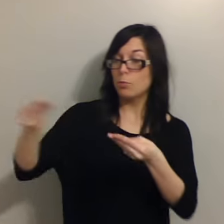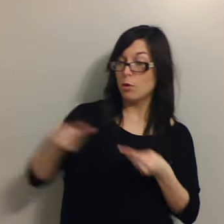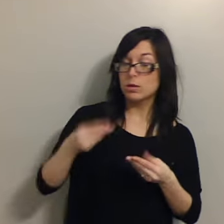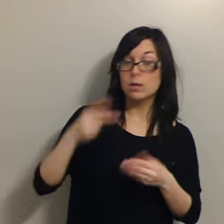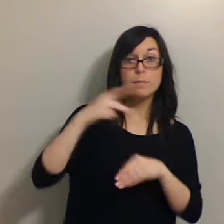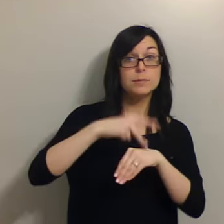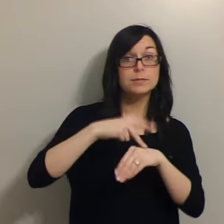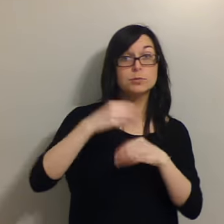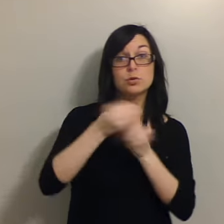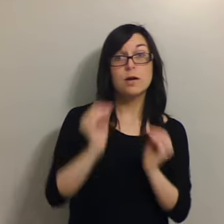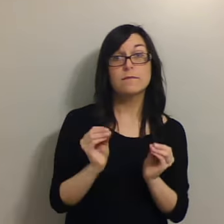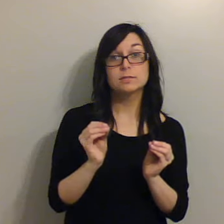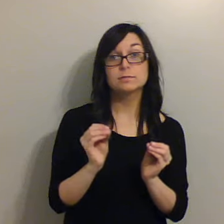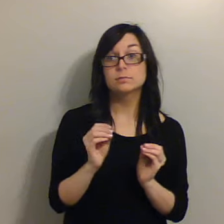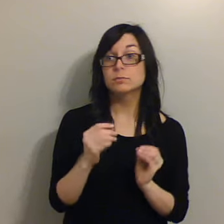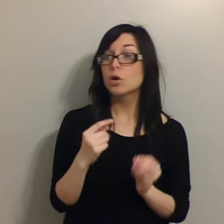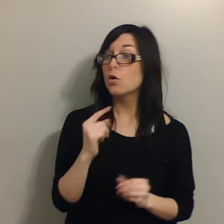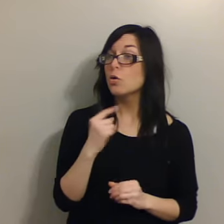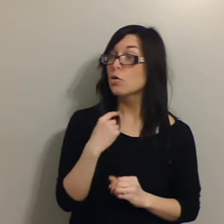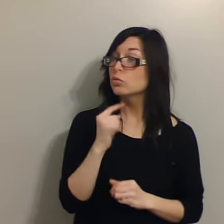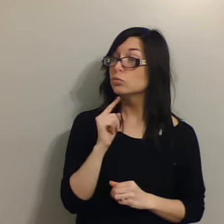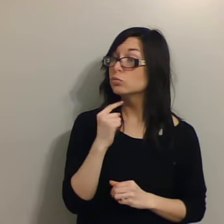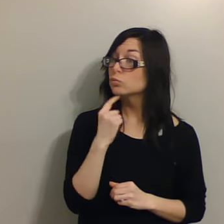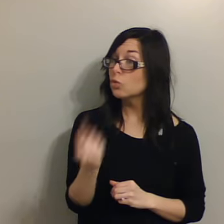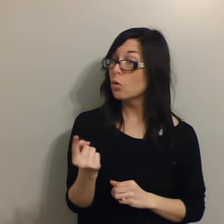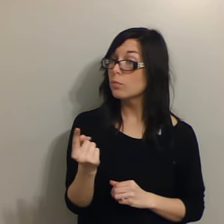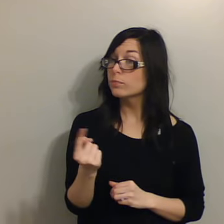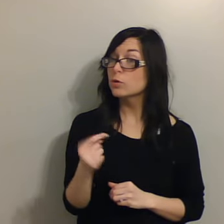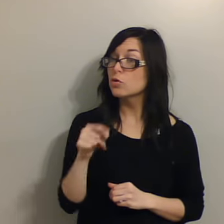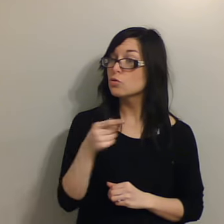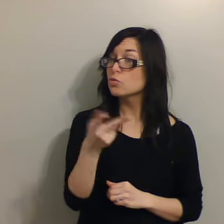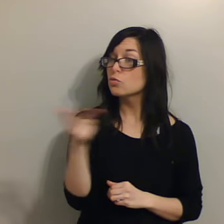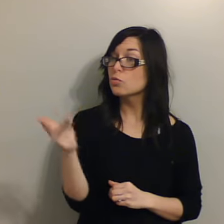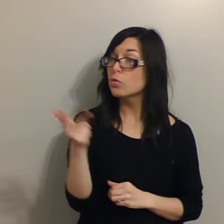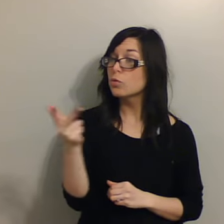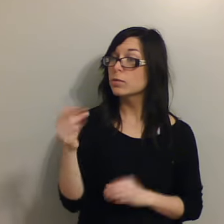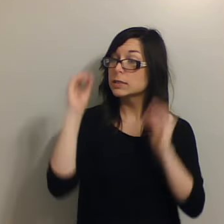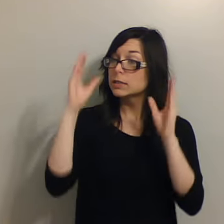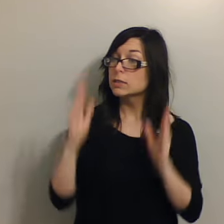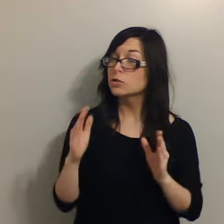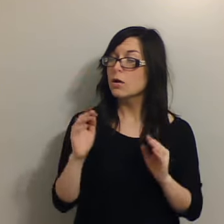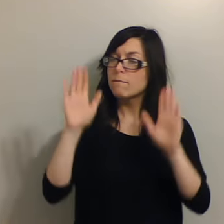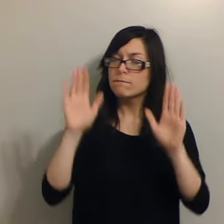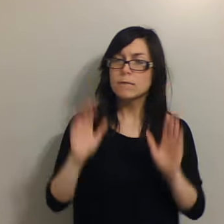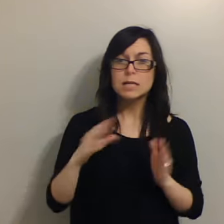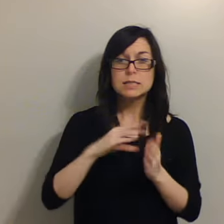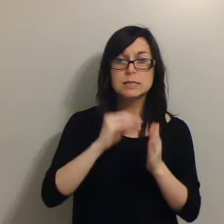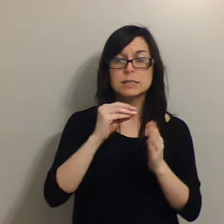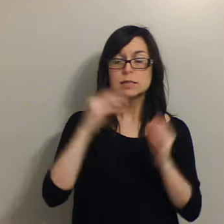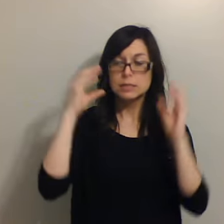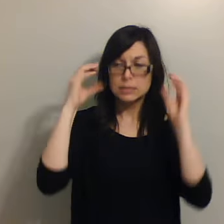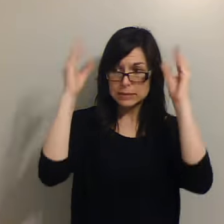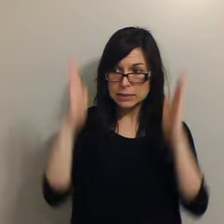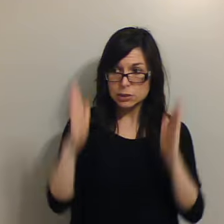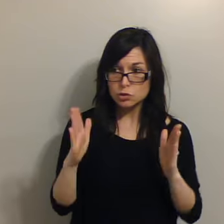Your three teachers are the best teachers in this whole school. We've decided to report to performance by giving the page